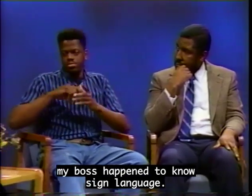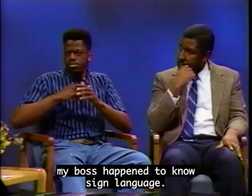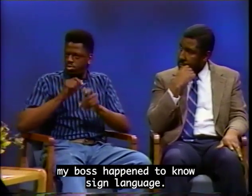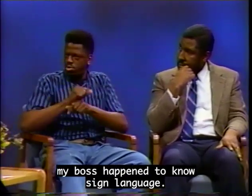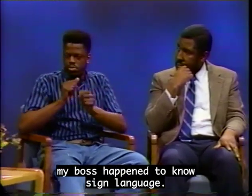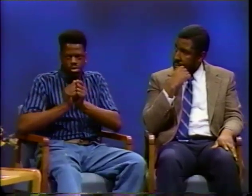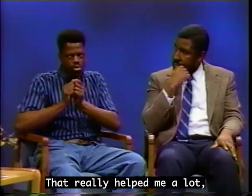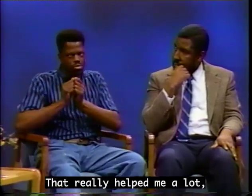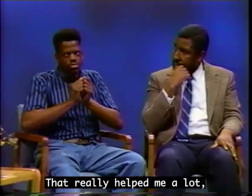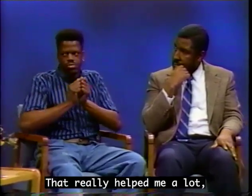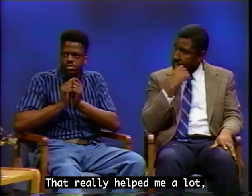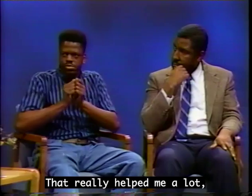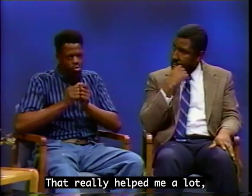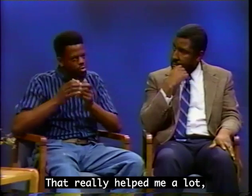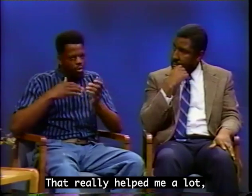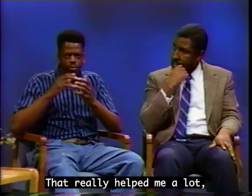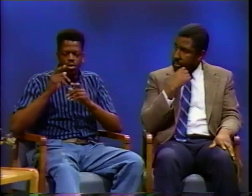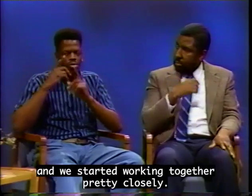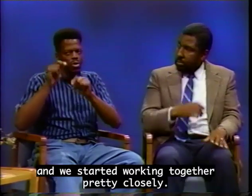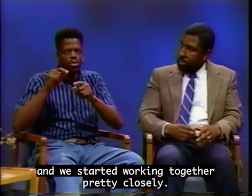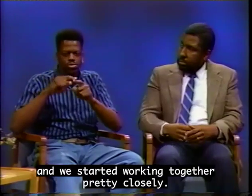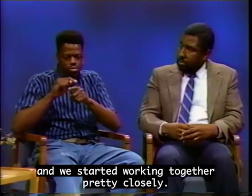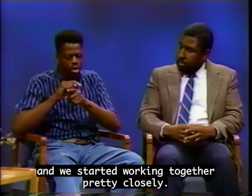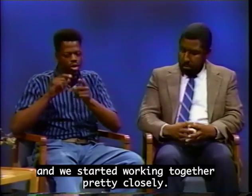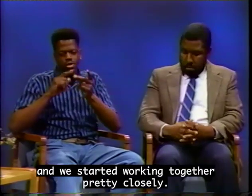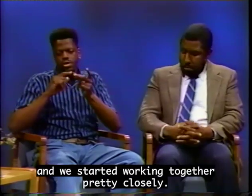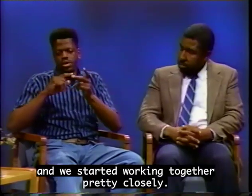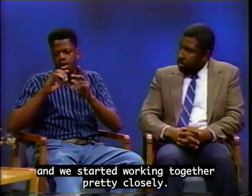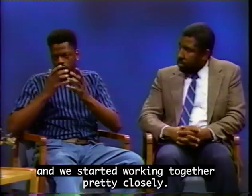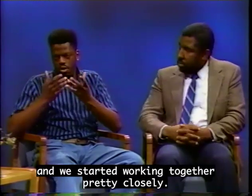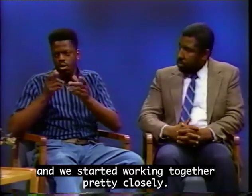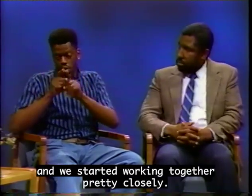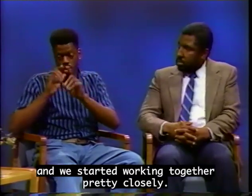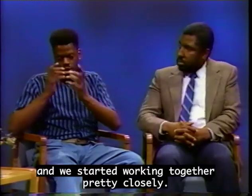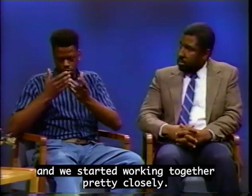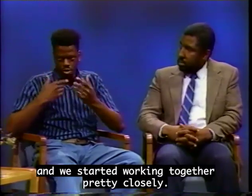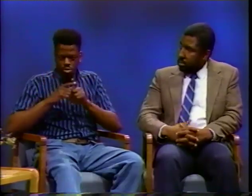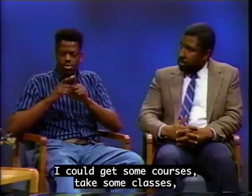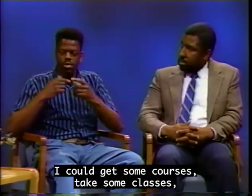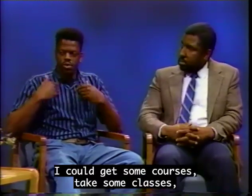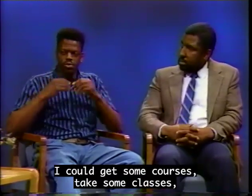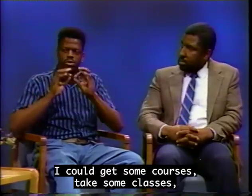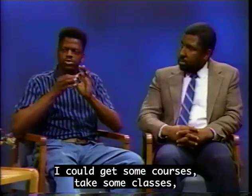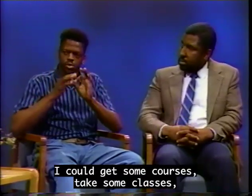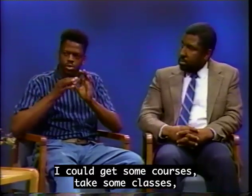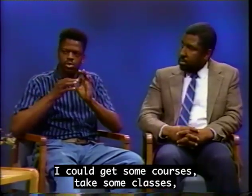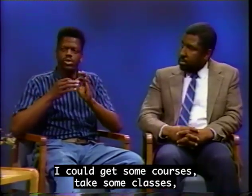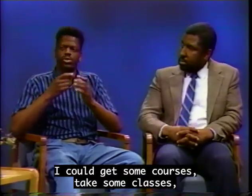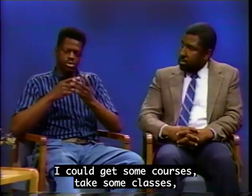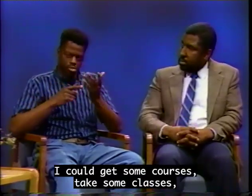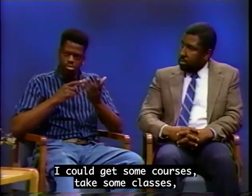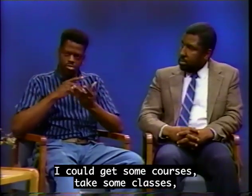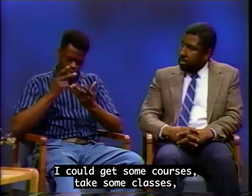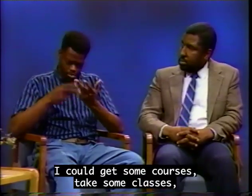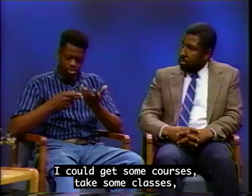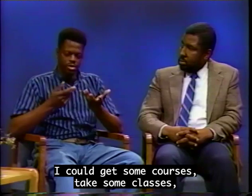to know sign language. That really helped me a lot. When we started working together pretty closely, I could get some courses, take some classes,